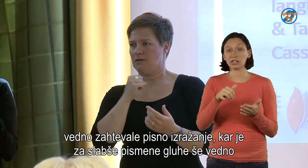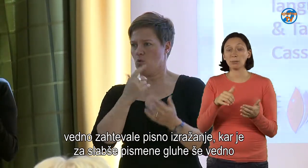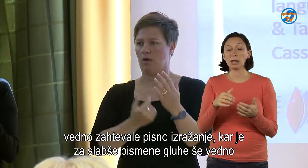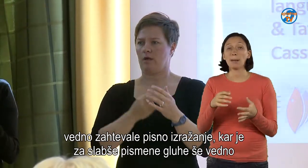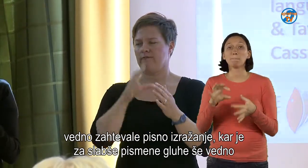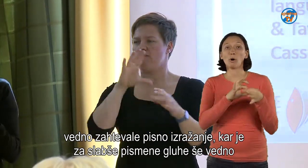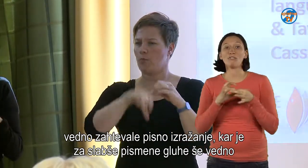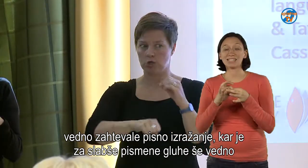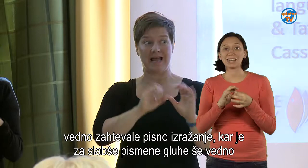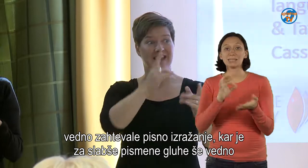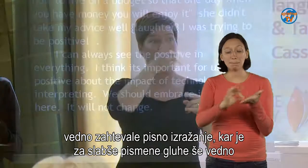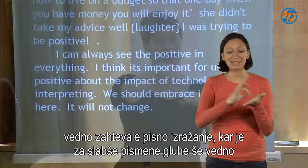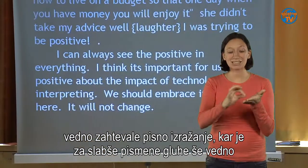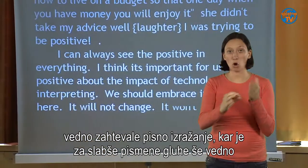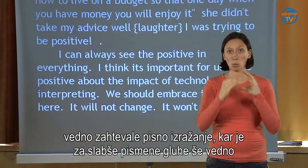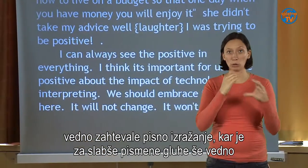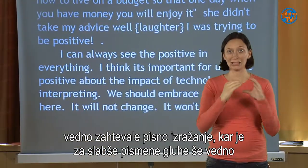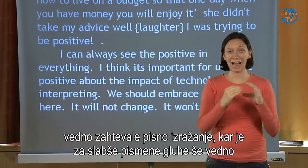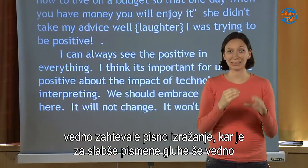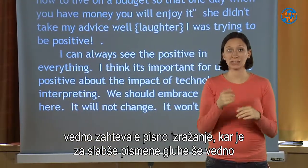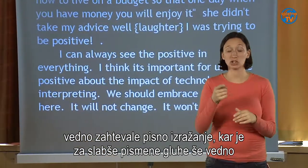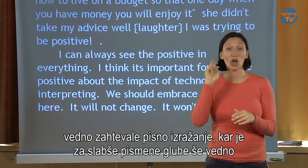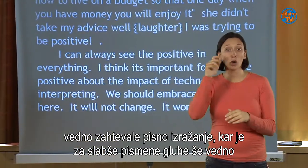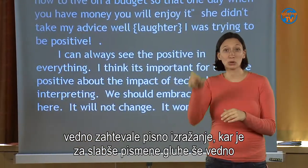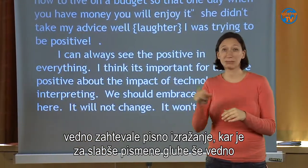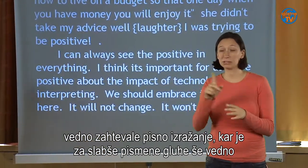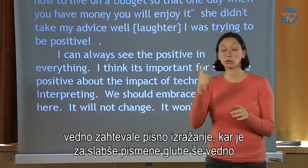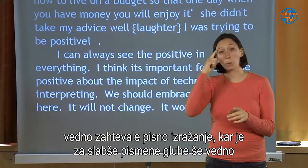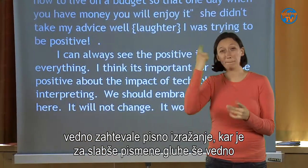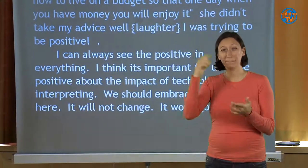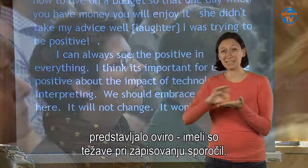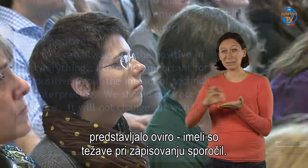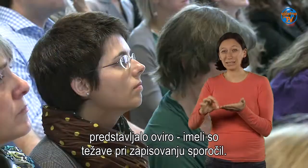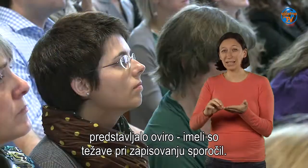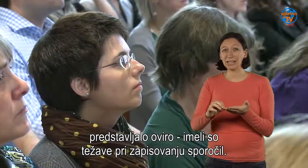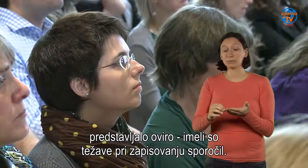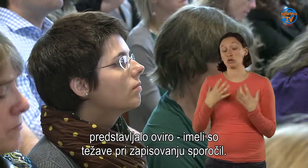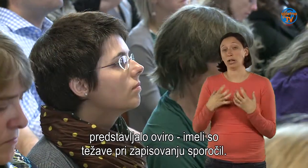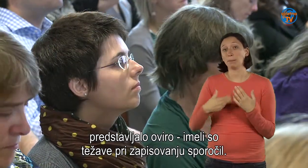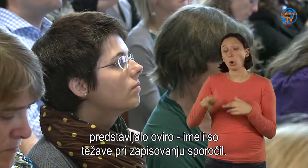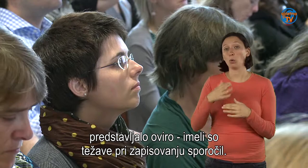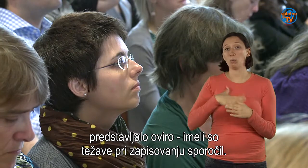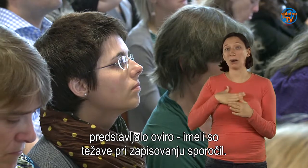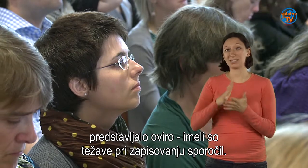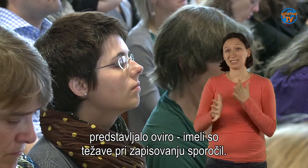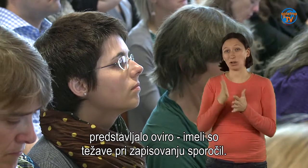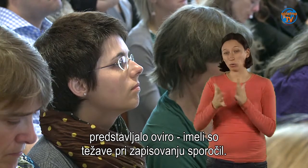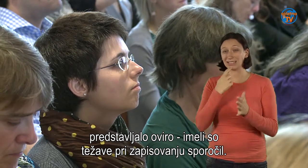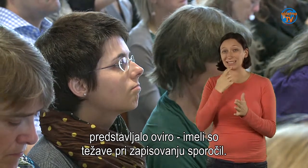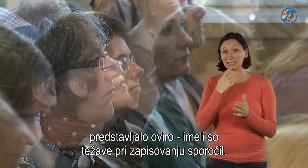on written communication, and so if deaf people were not that literate, they still preferred to use sign language. They still had to try and write